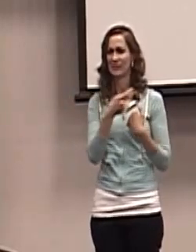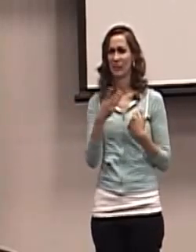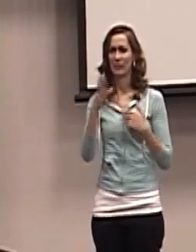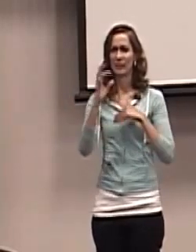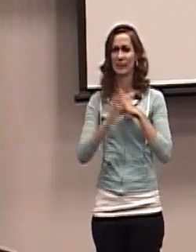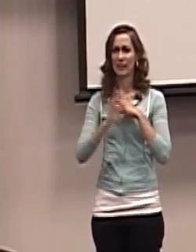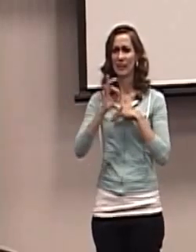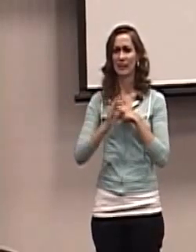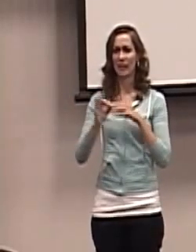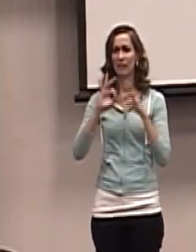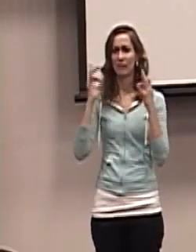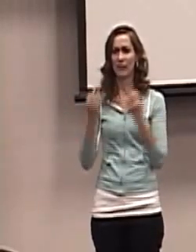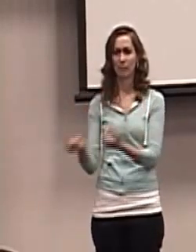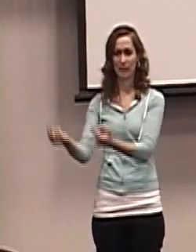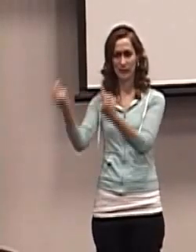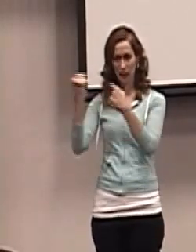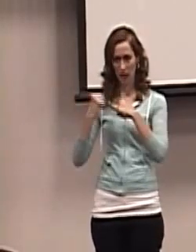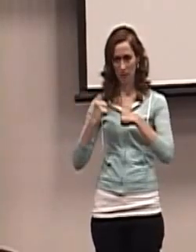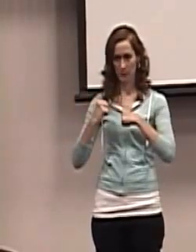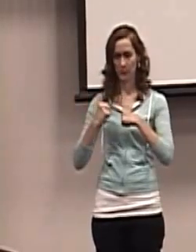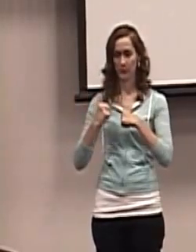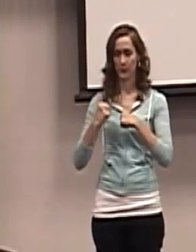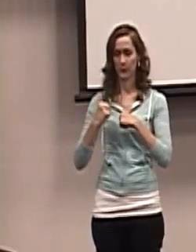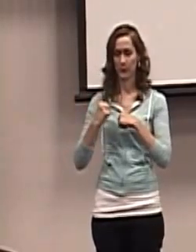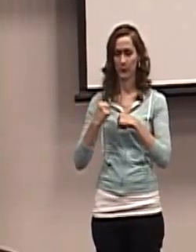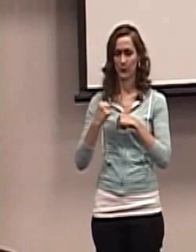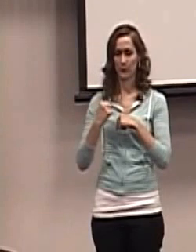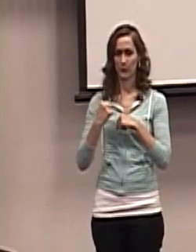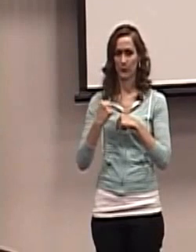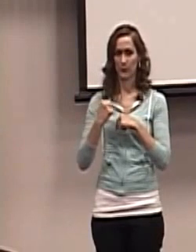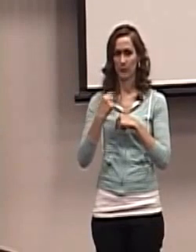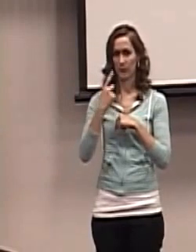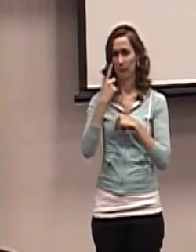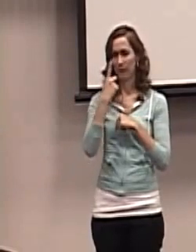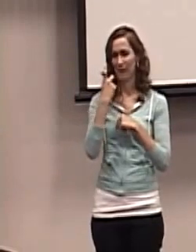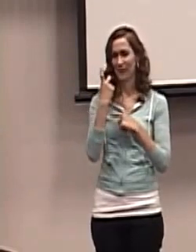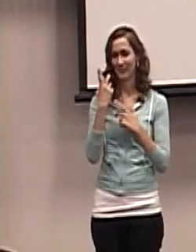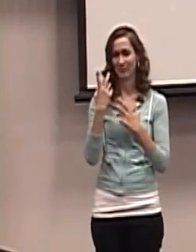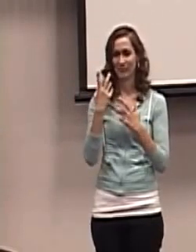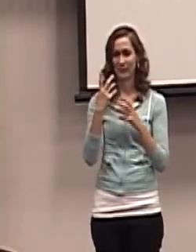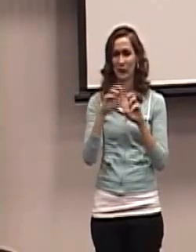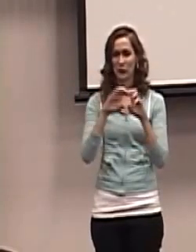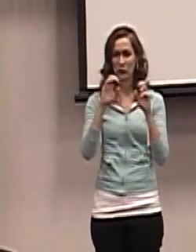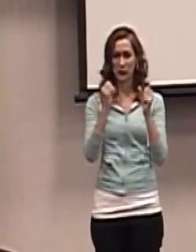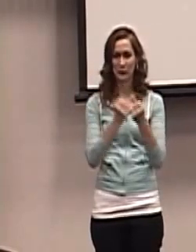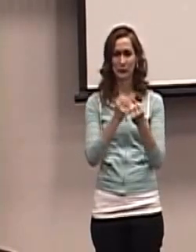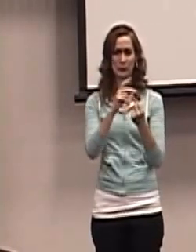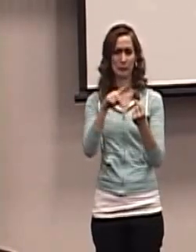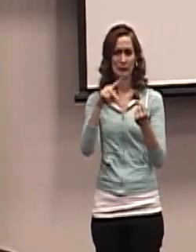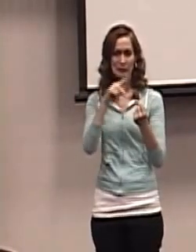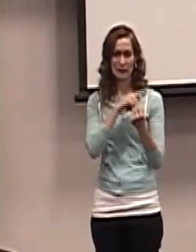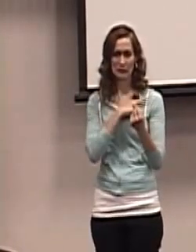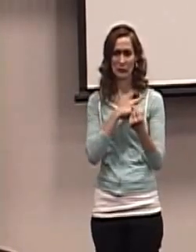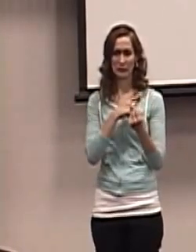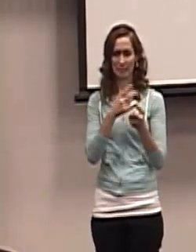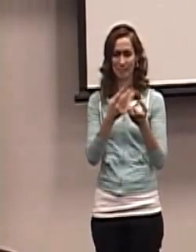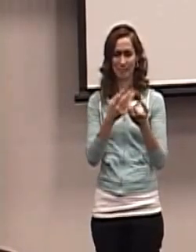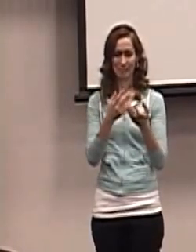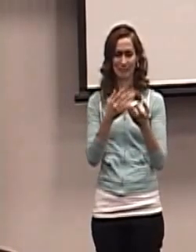families came in, and because of the social, political, economic dynamics in the country,